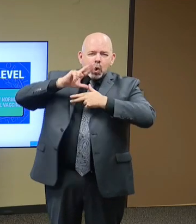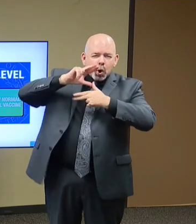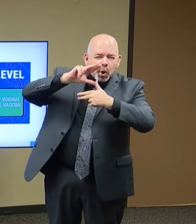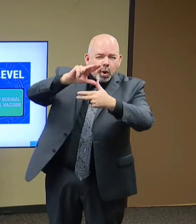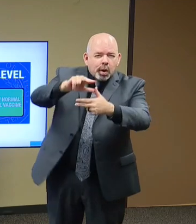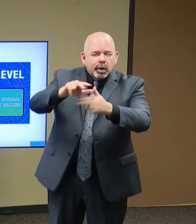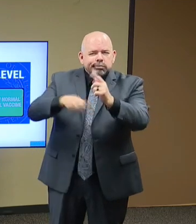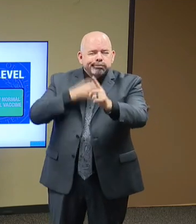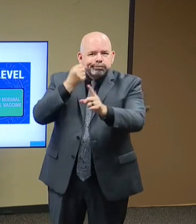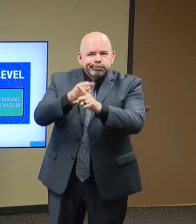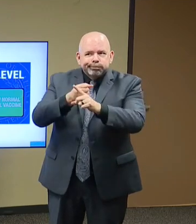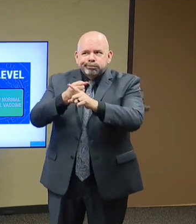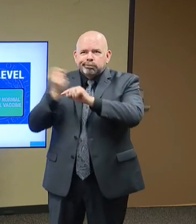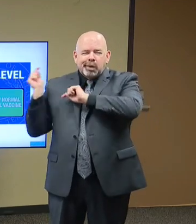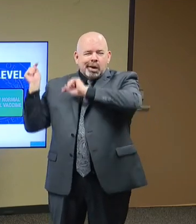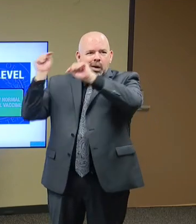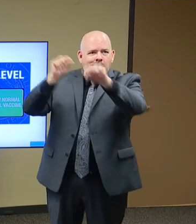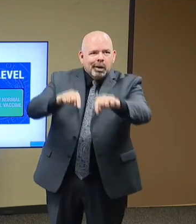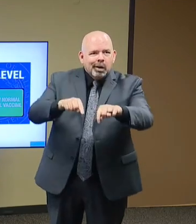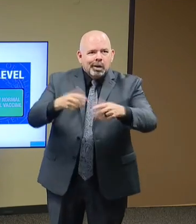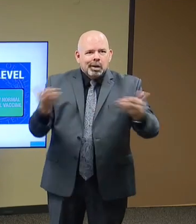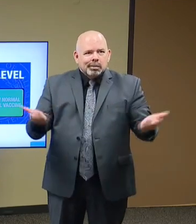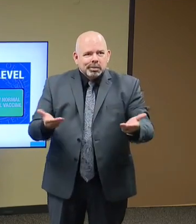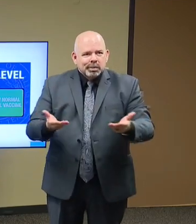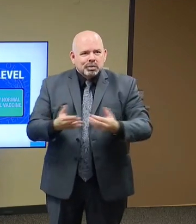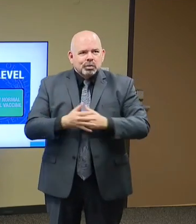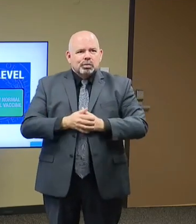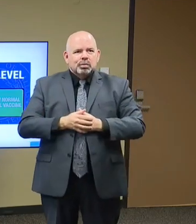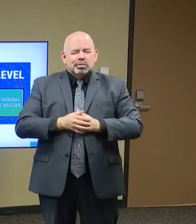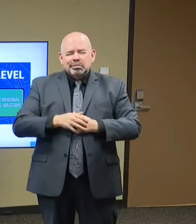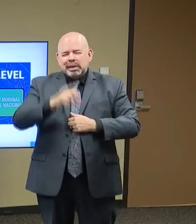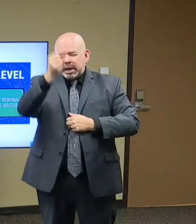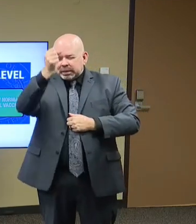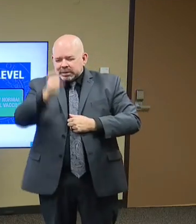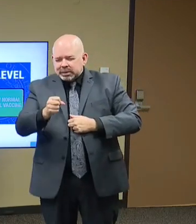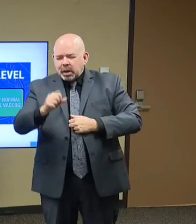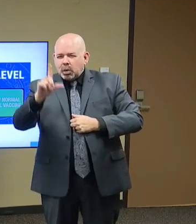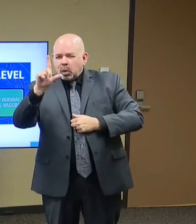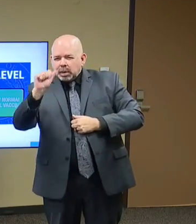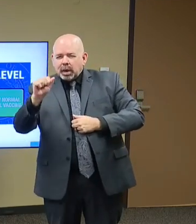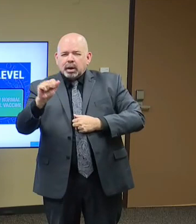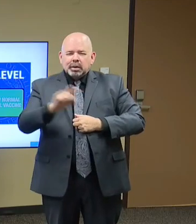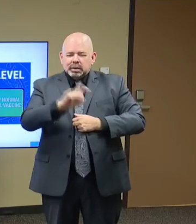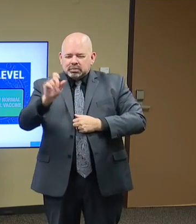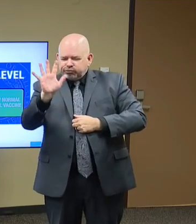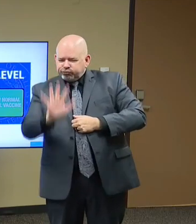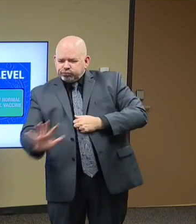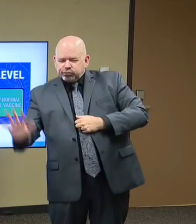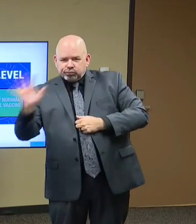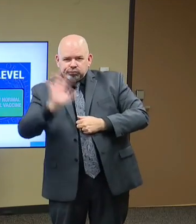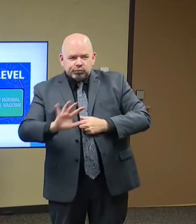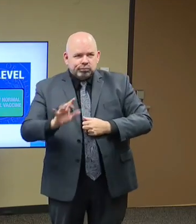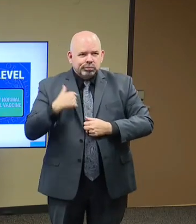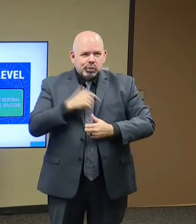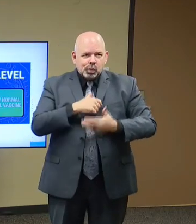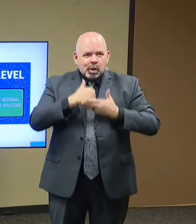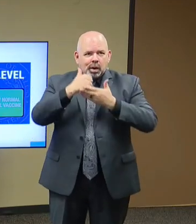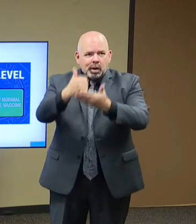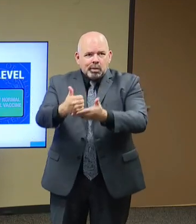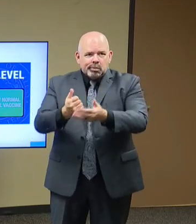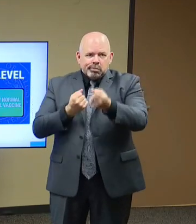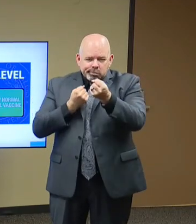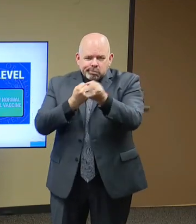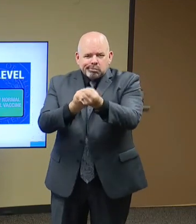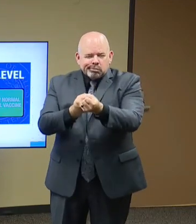here that we are helping, and also all of our volunteer organizations active in disasters that have stepped up to help those